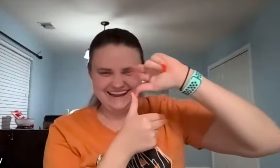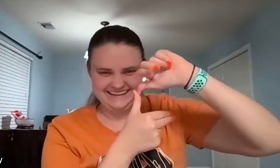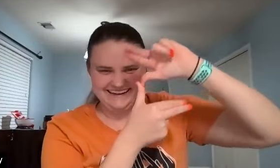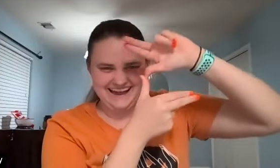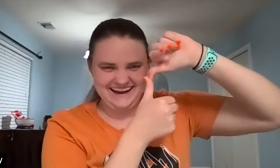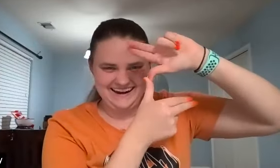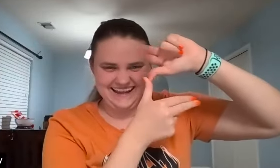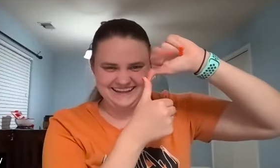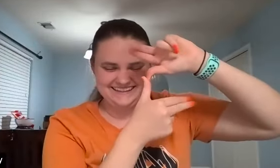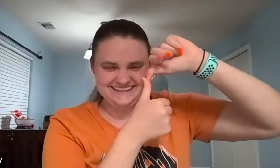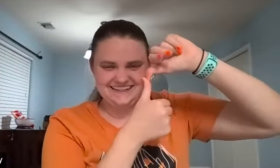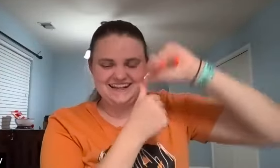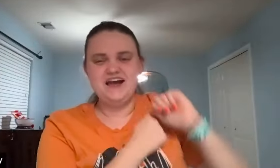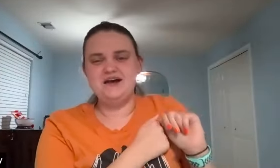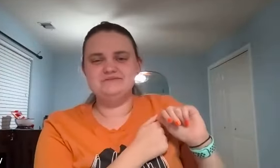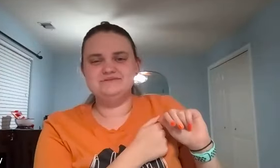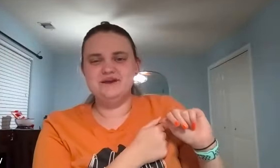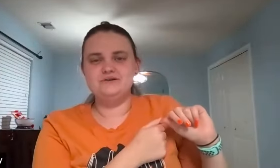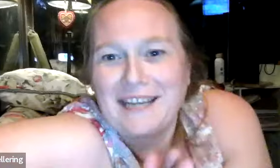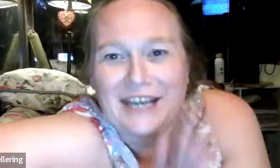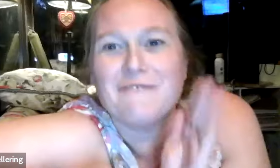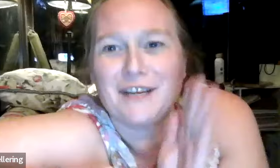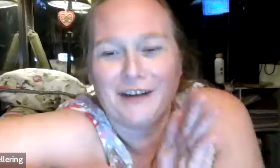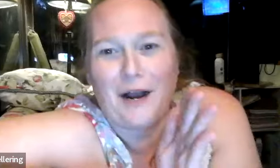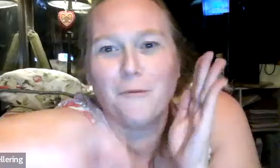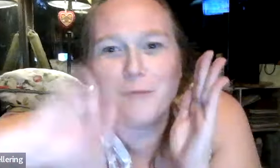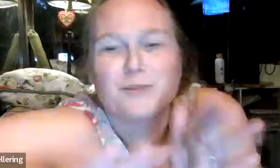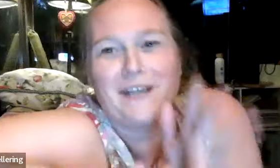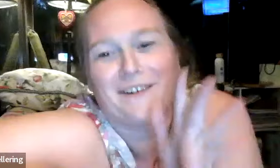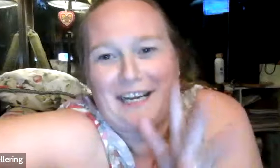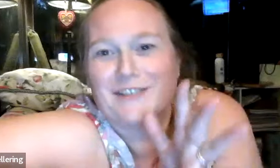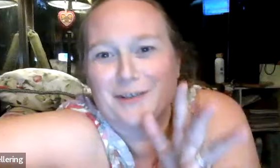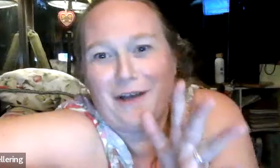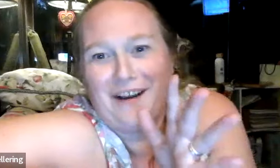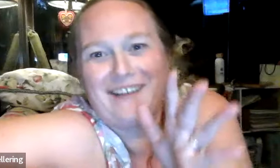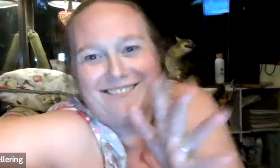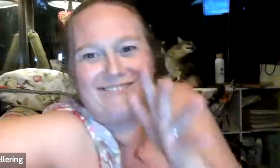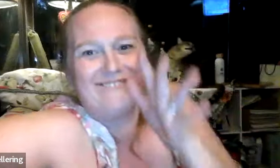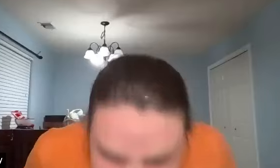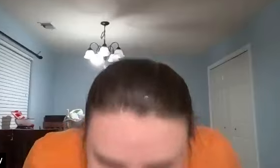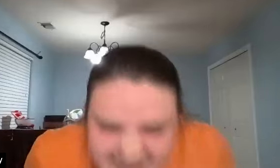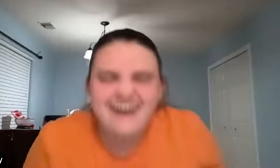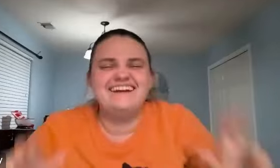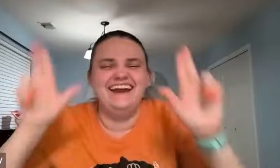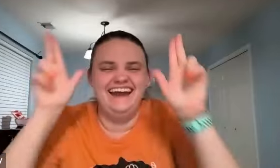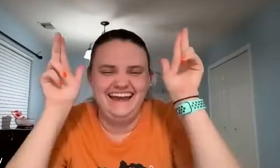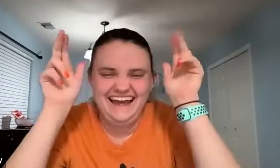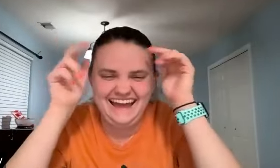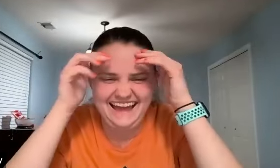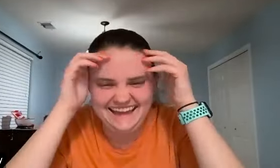Hurricane. Yeah, hurricane. My brain cannot figure out which way your hands are going. Like, I'm like, are my hands doing the